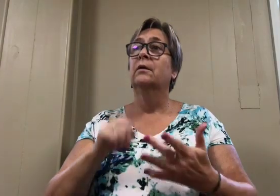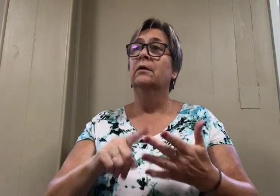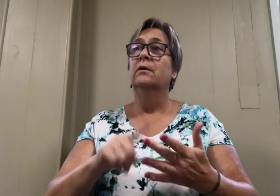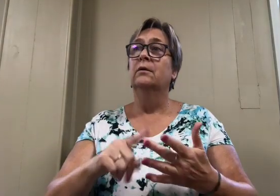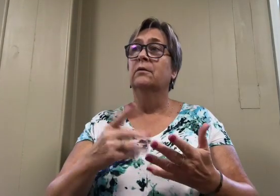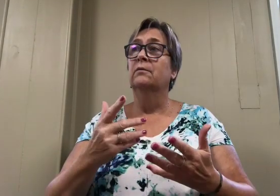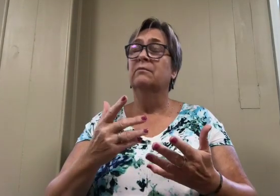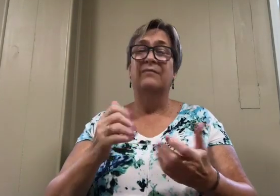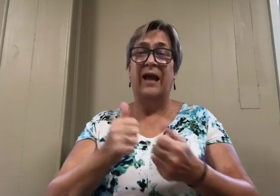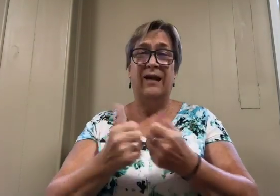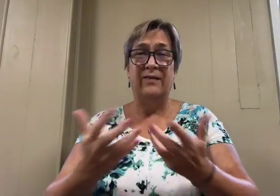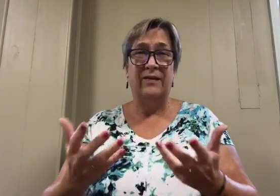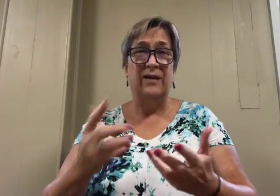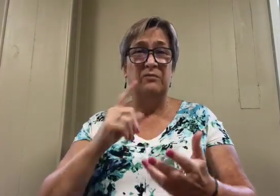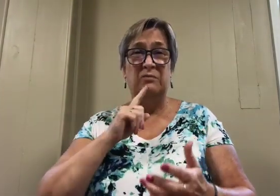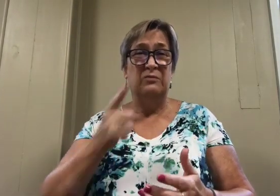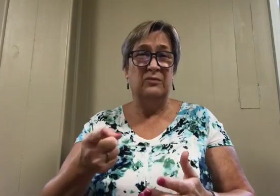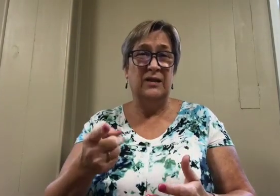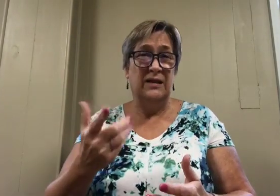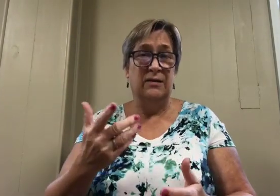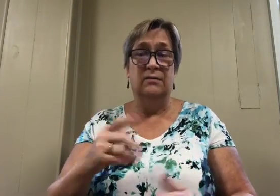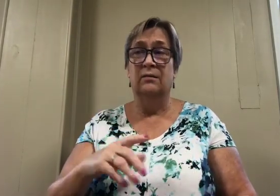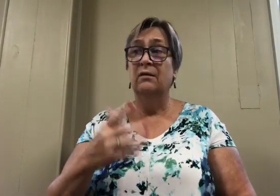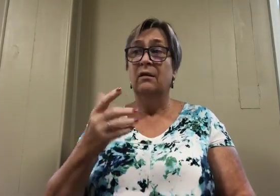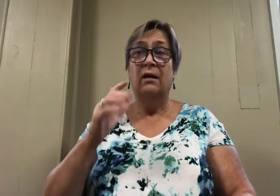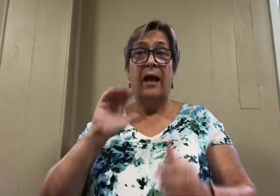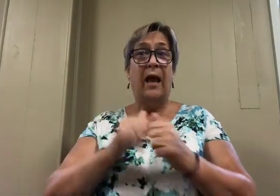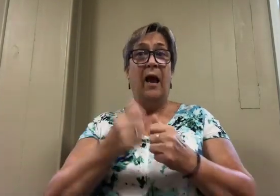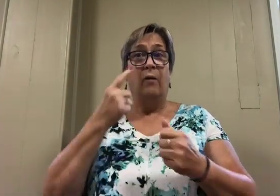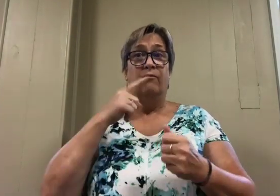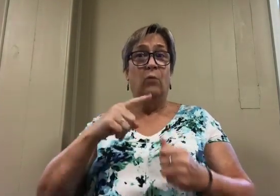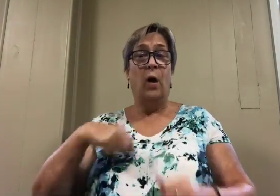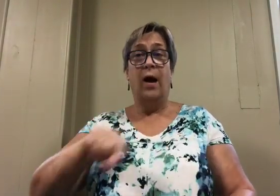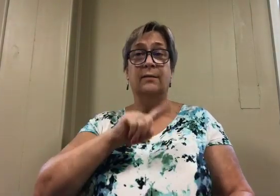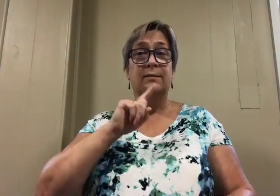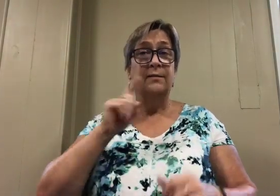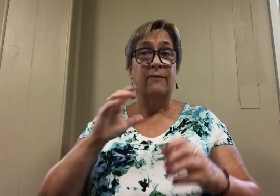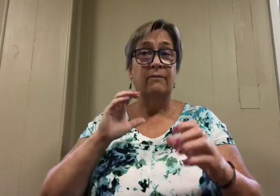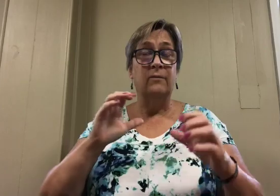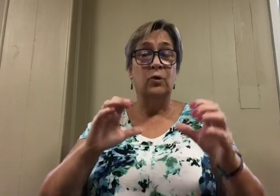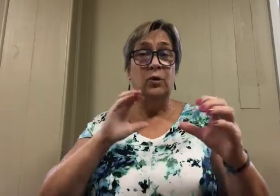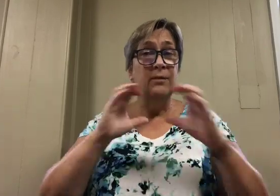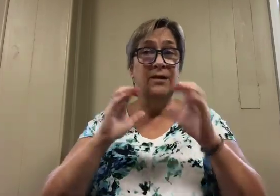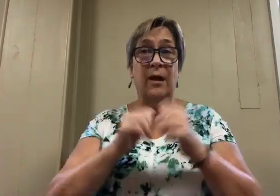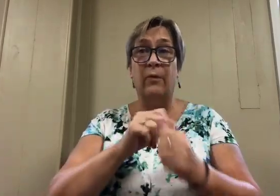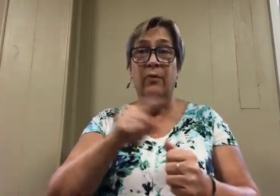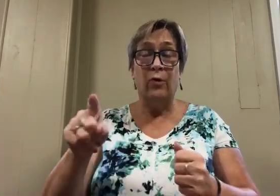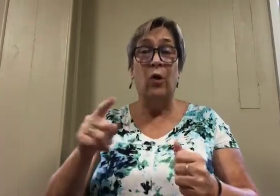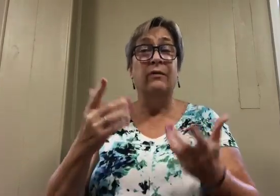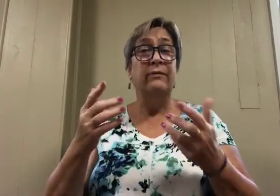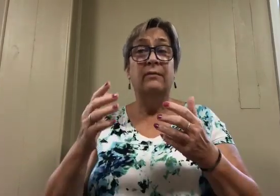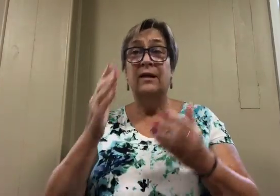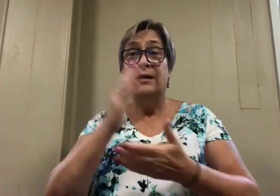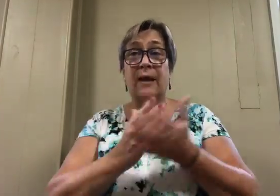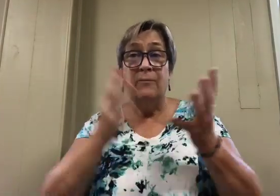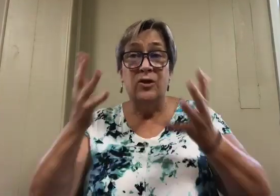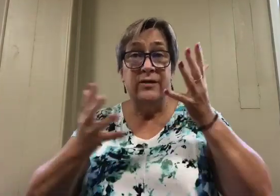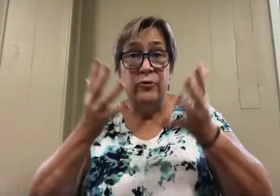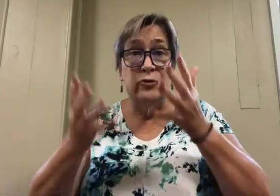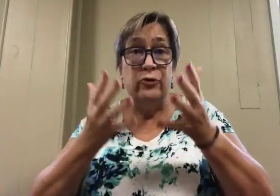person. But our ability to do anything independently. For us,